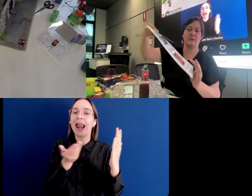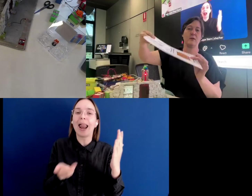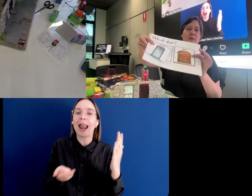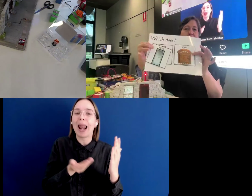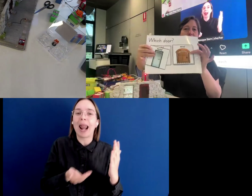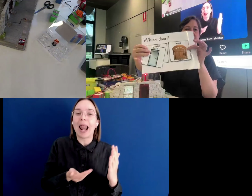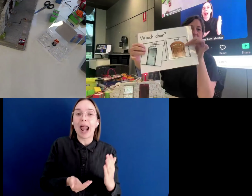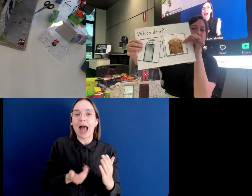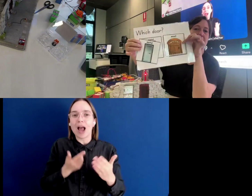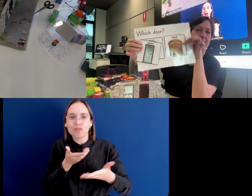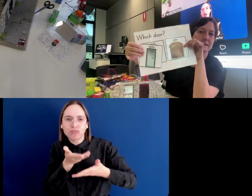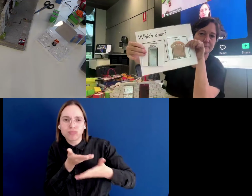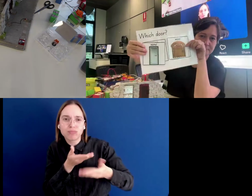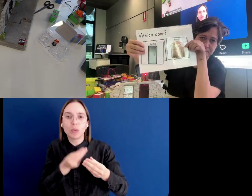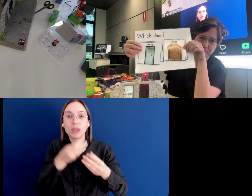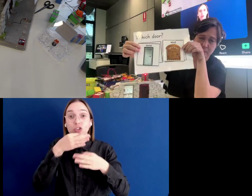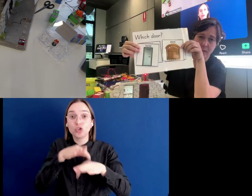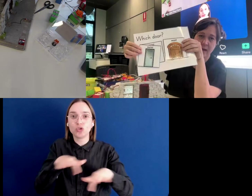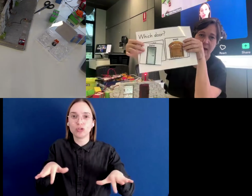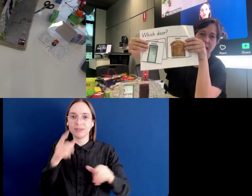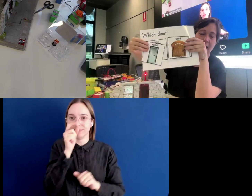the kids, we were using these cards.